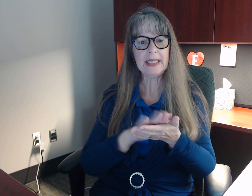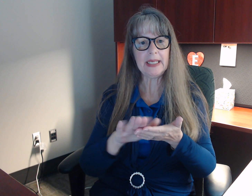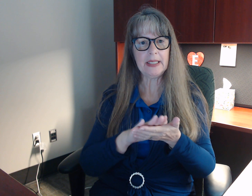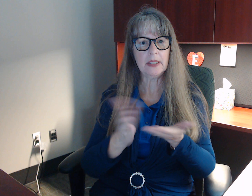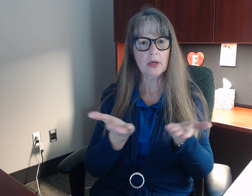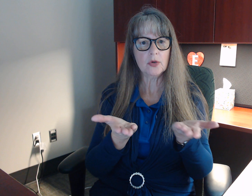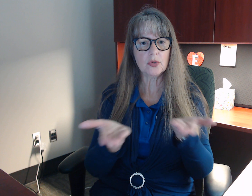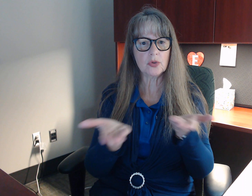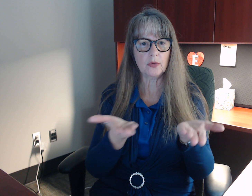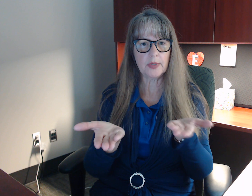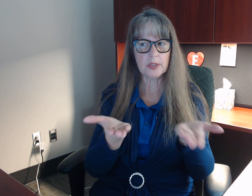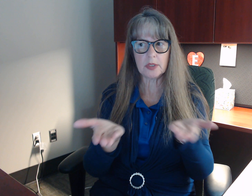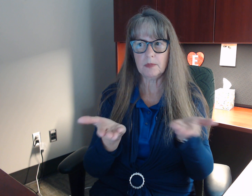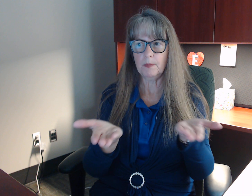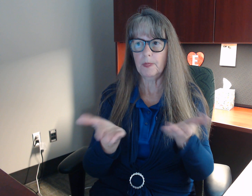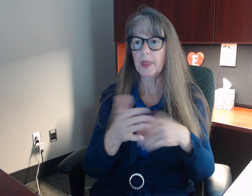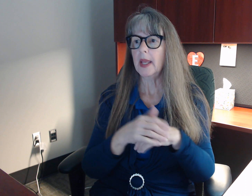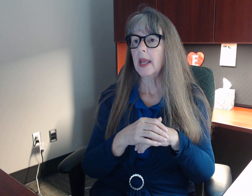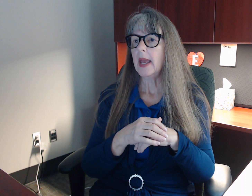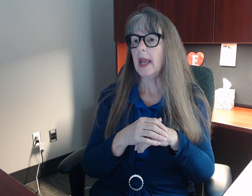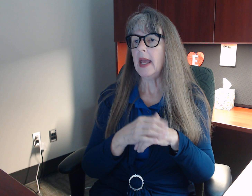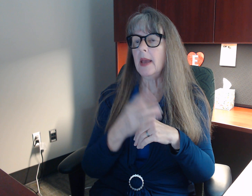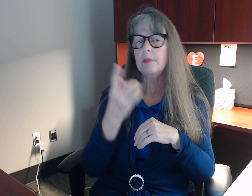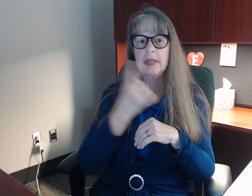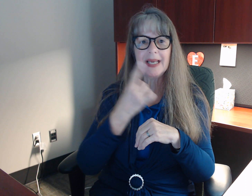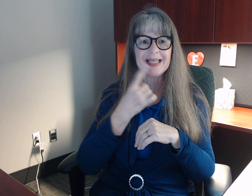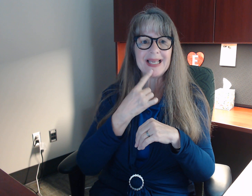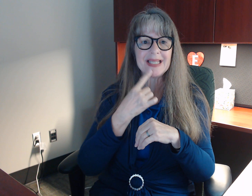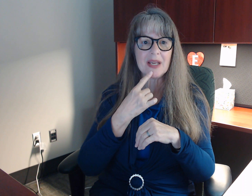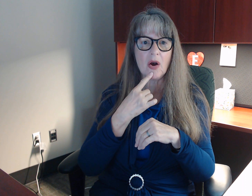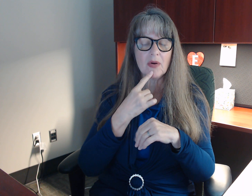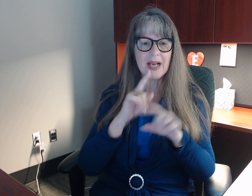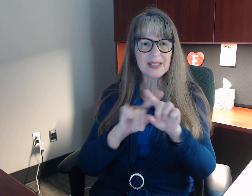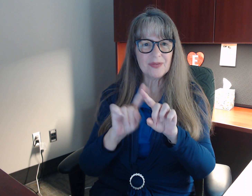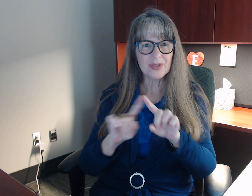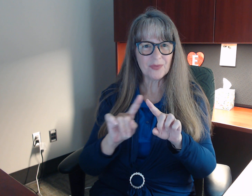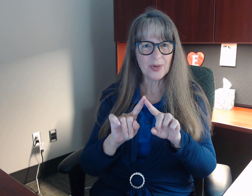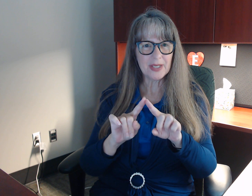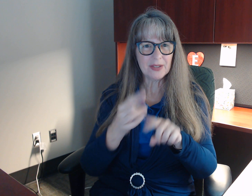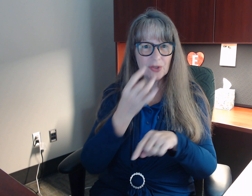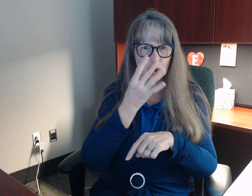cleaning service. And because they say all kinds of different junk